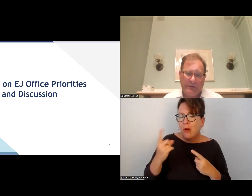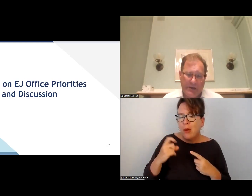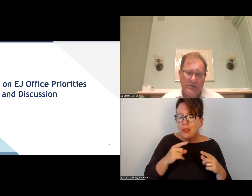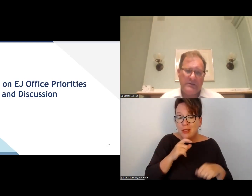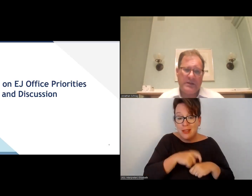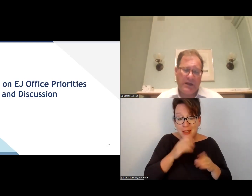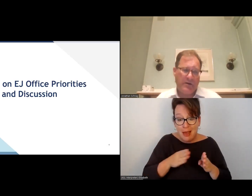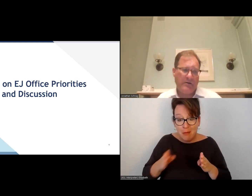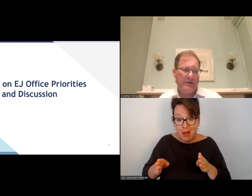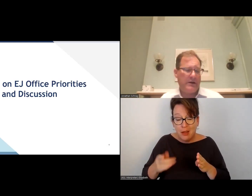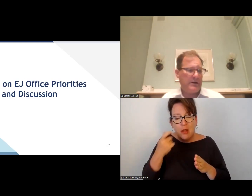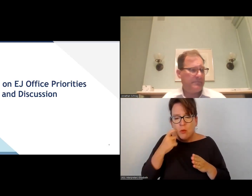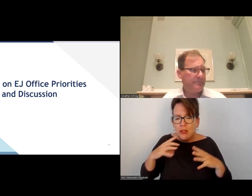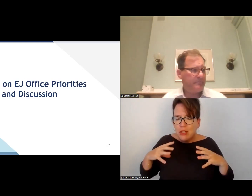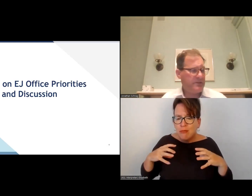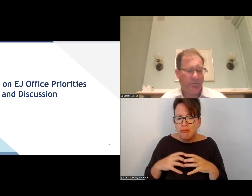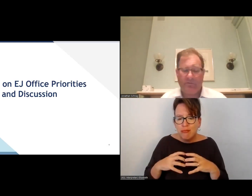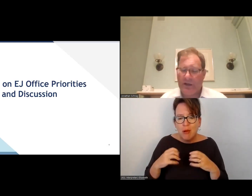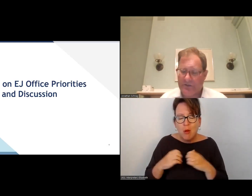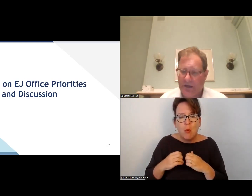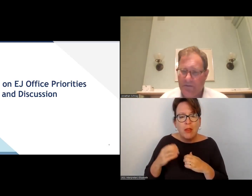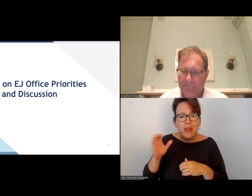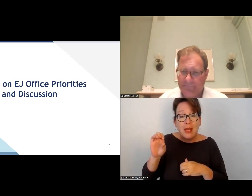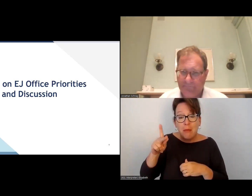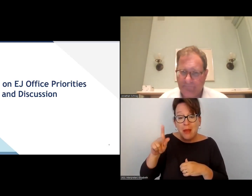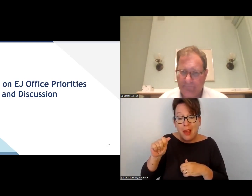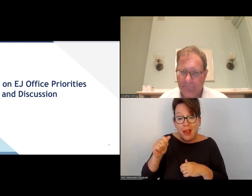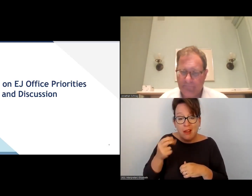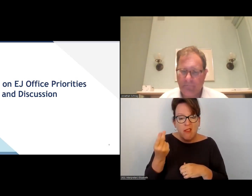some organizations there the day before yesterday.